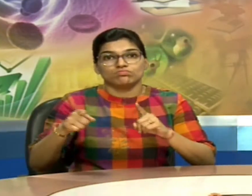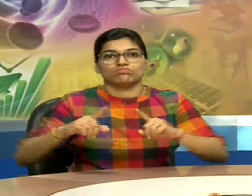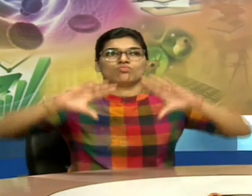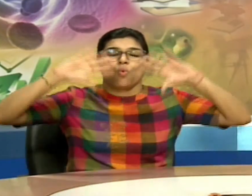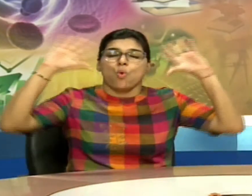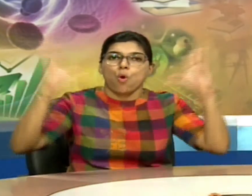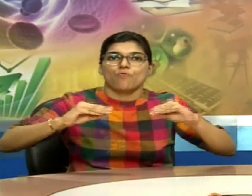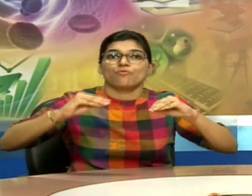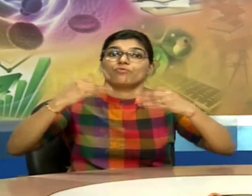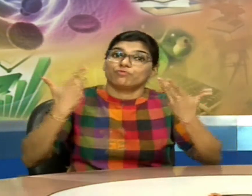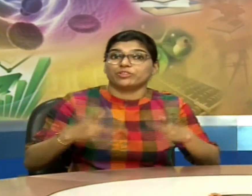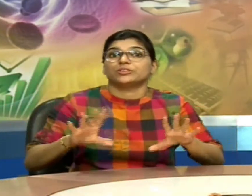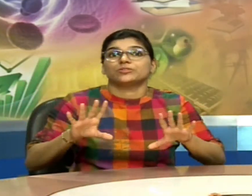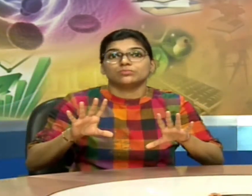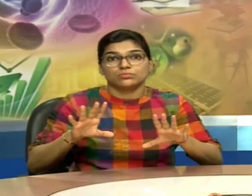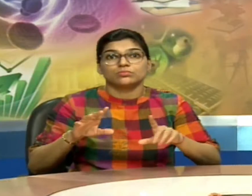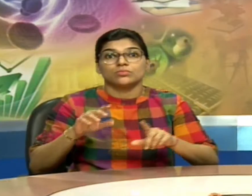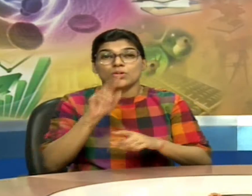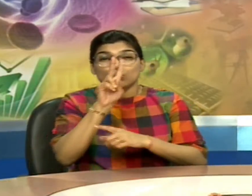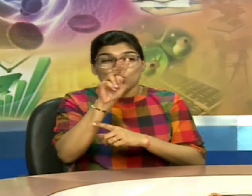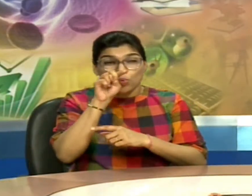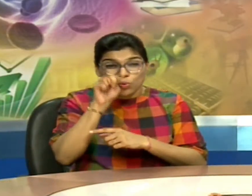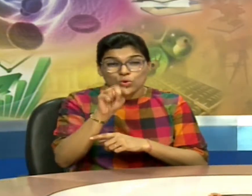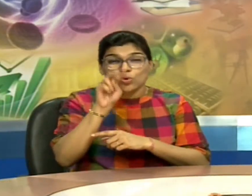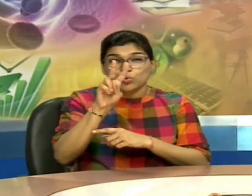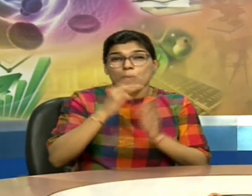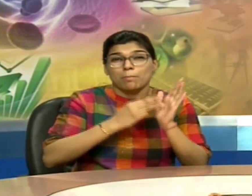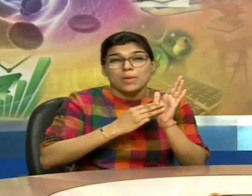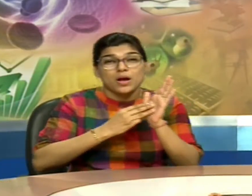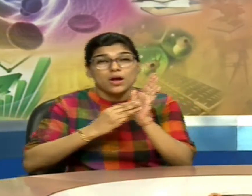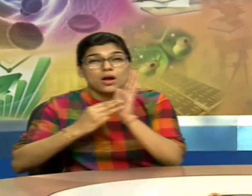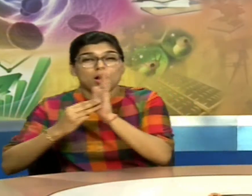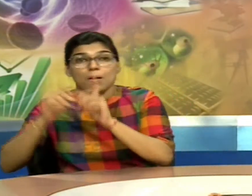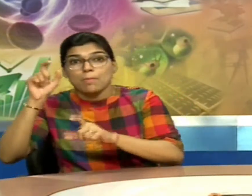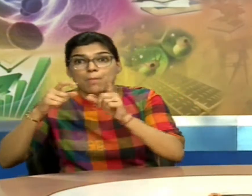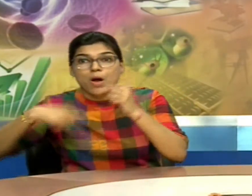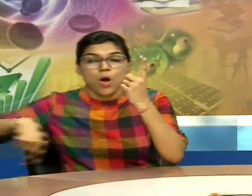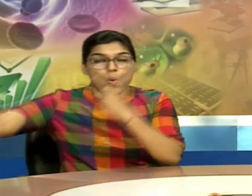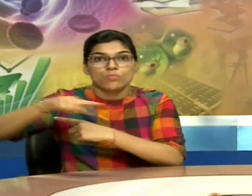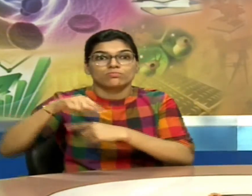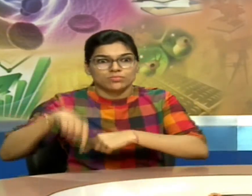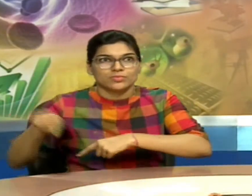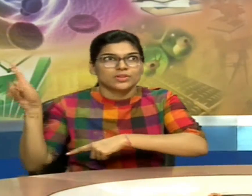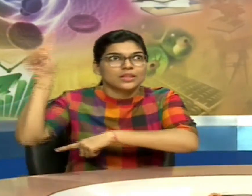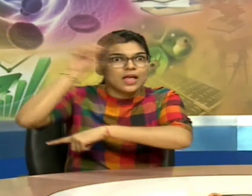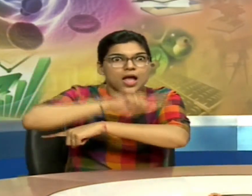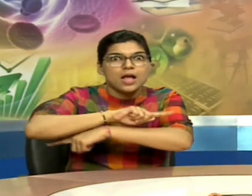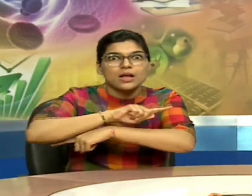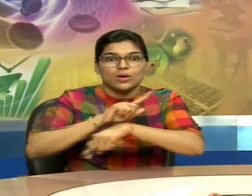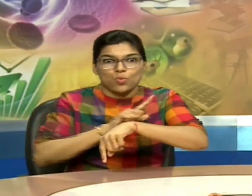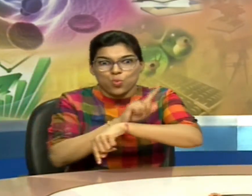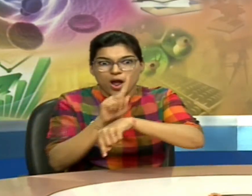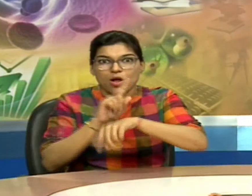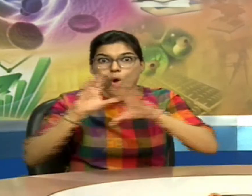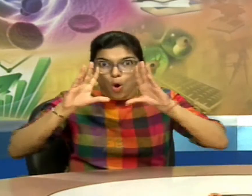off all their non-electrical appliances, lights, and it was the joint initiation by